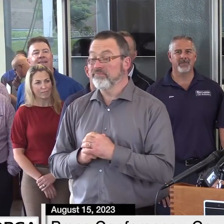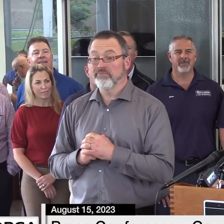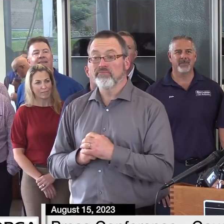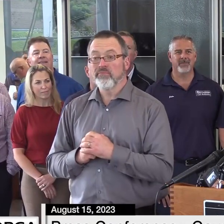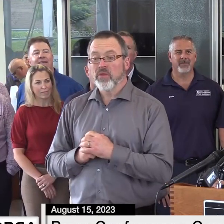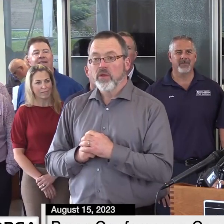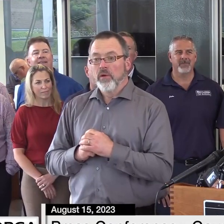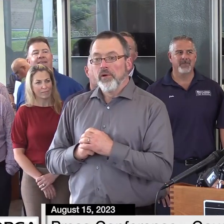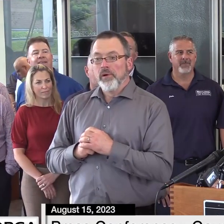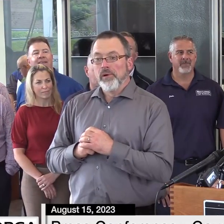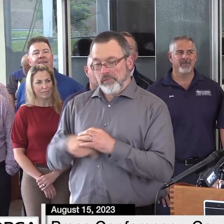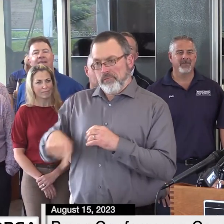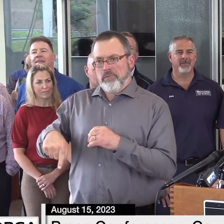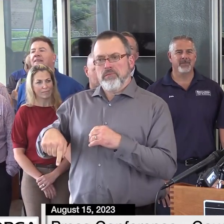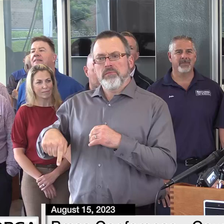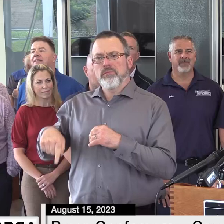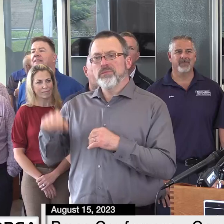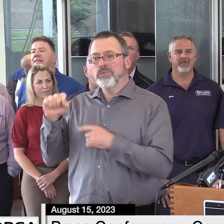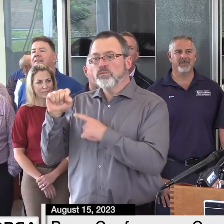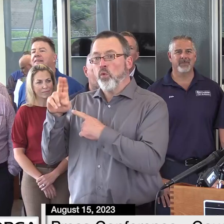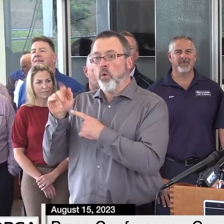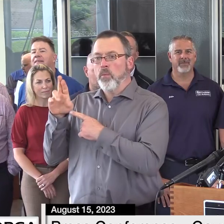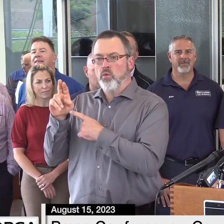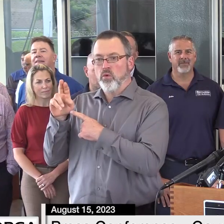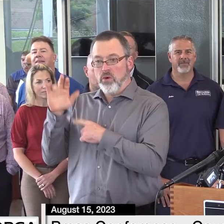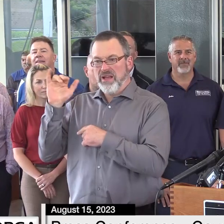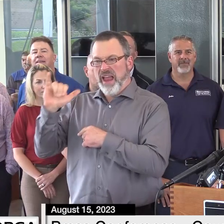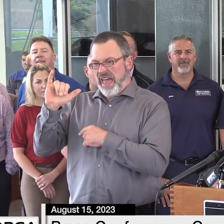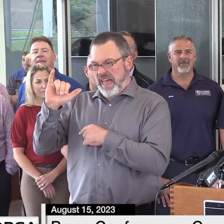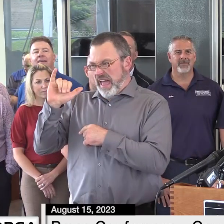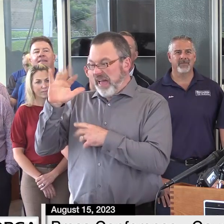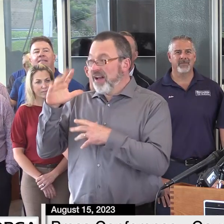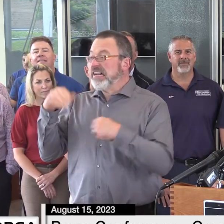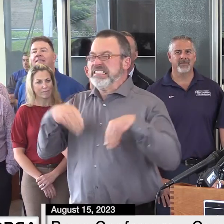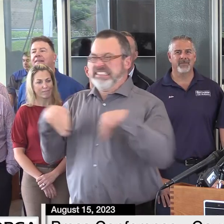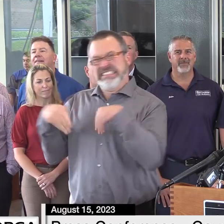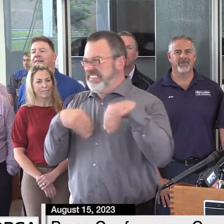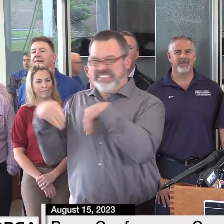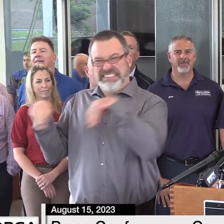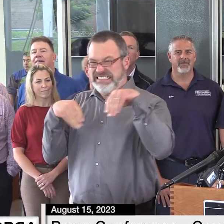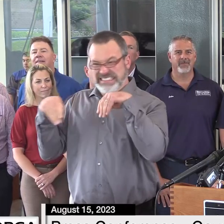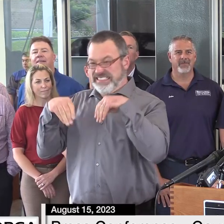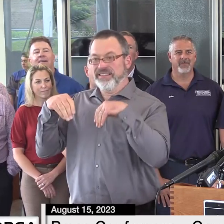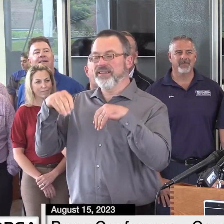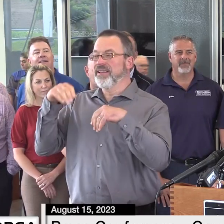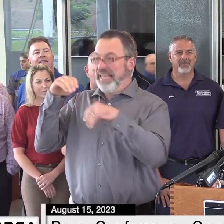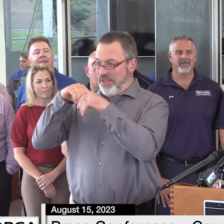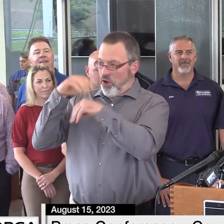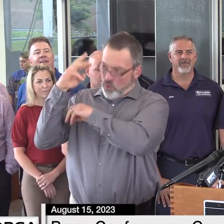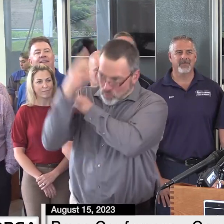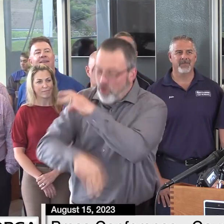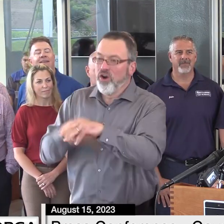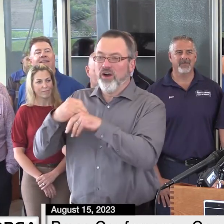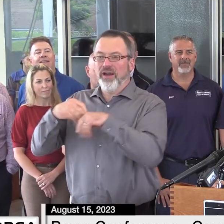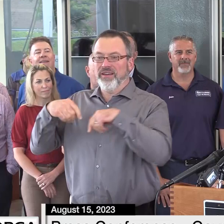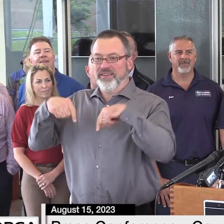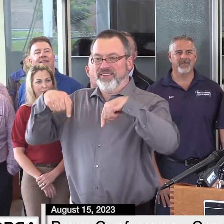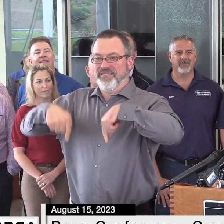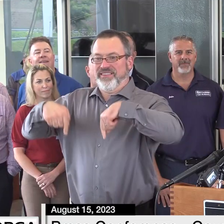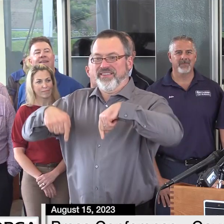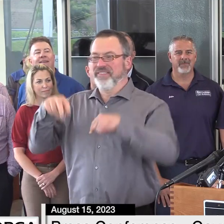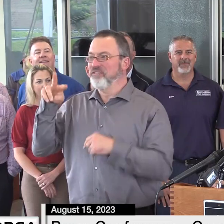per capita in the world is Vermont, with